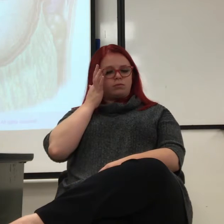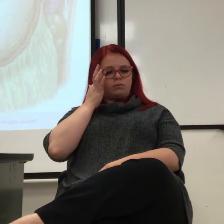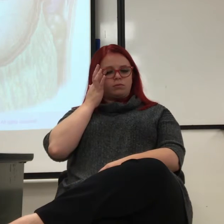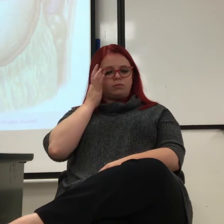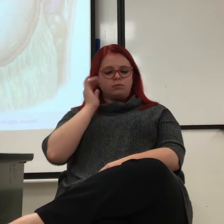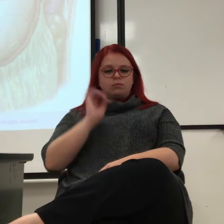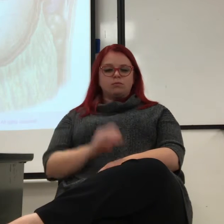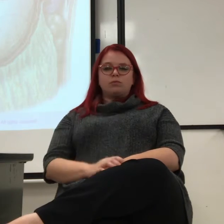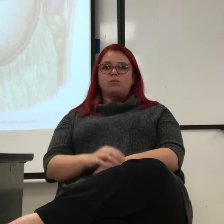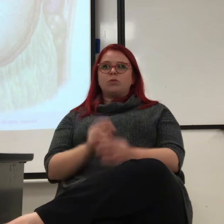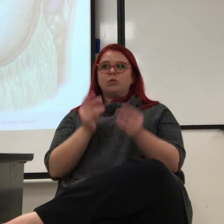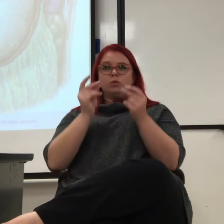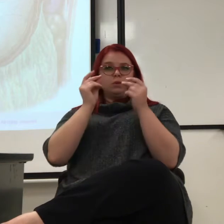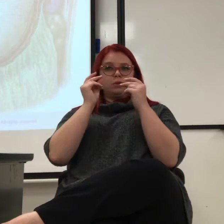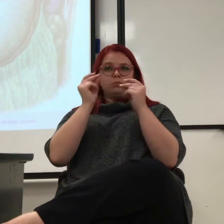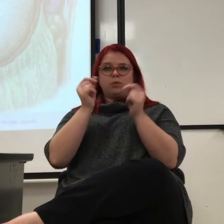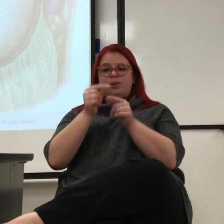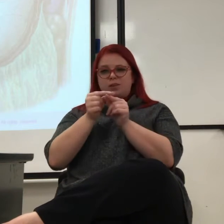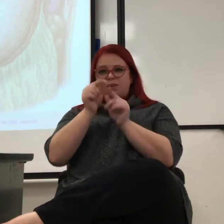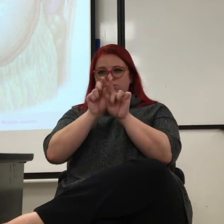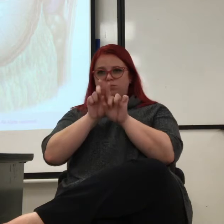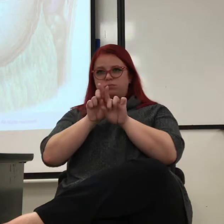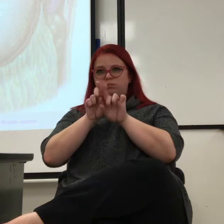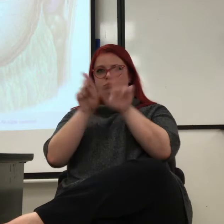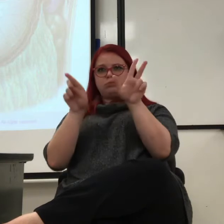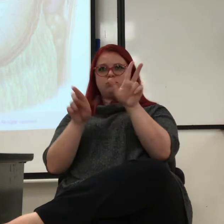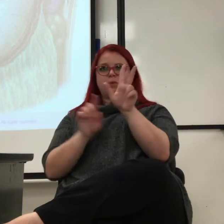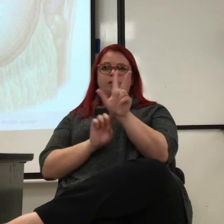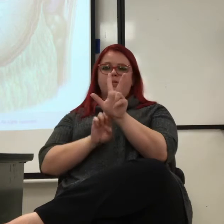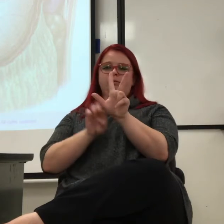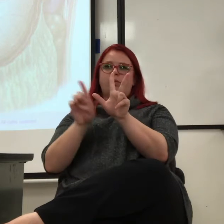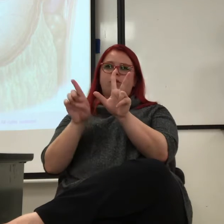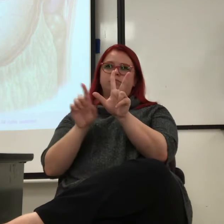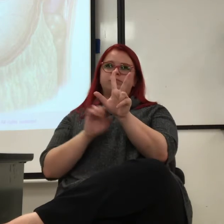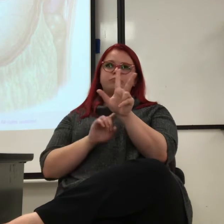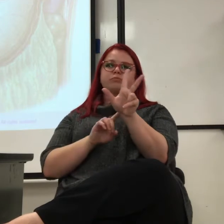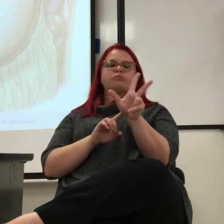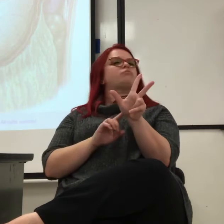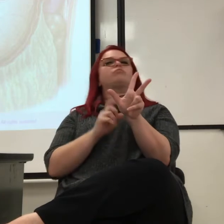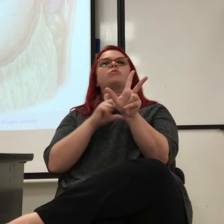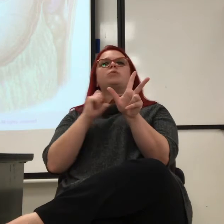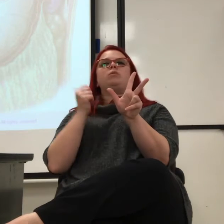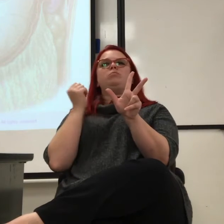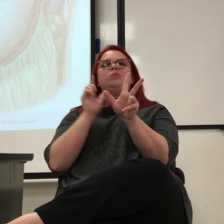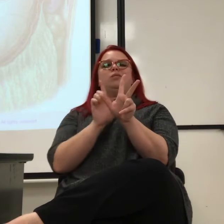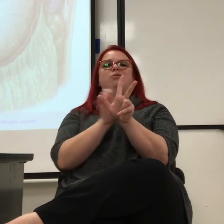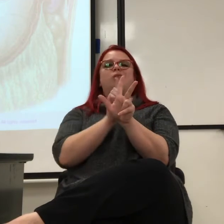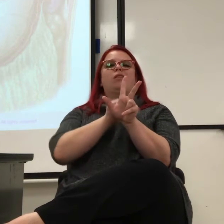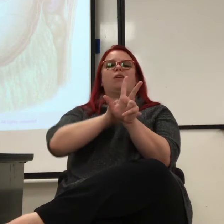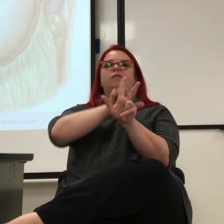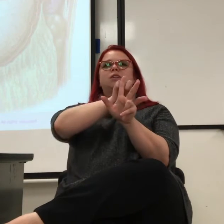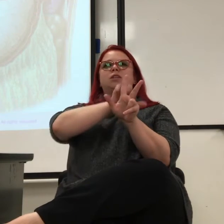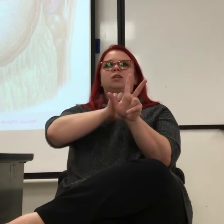Which immediately divides into three major branches. The biggest branch going off to the left,